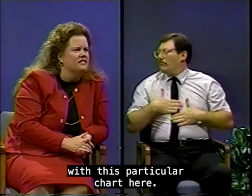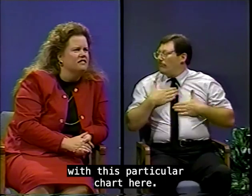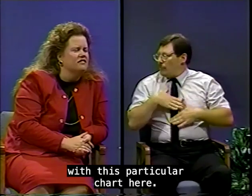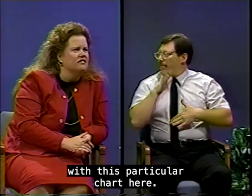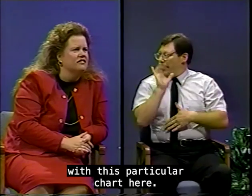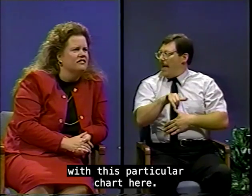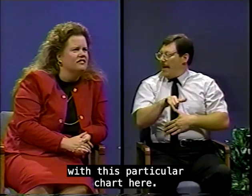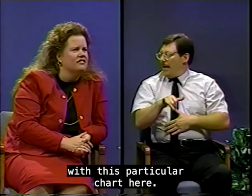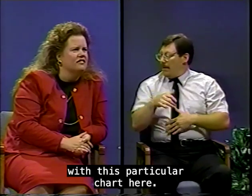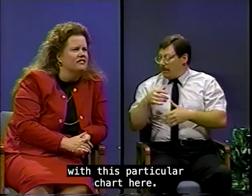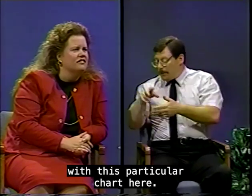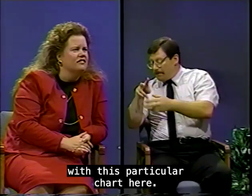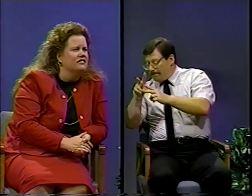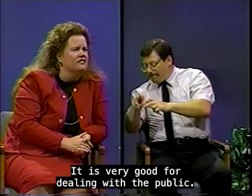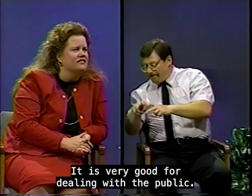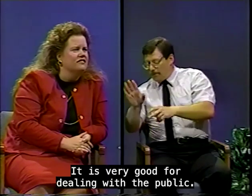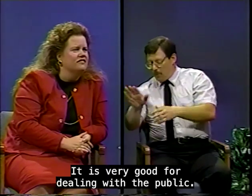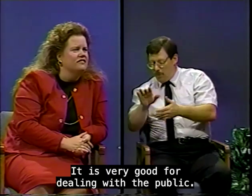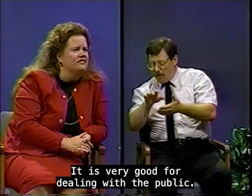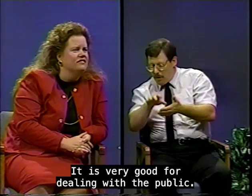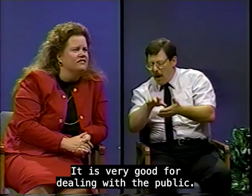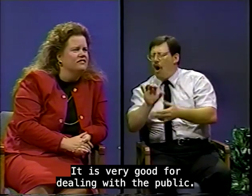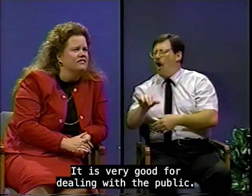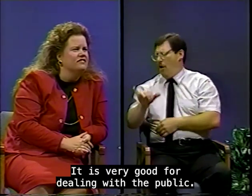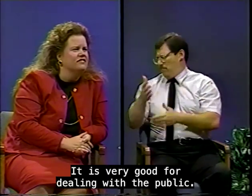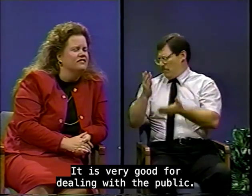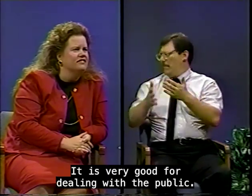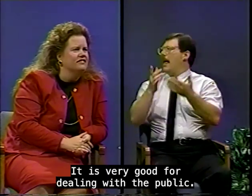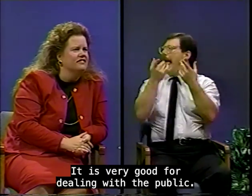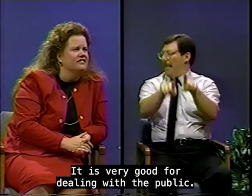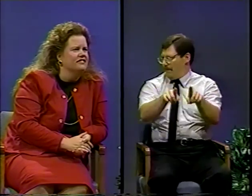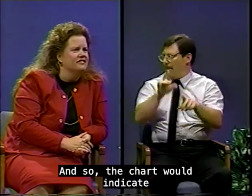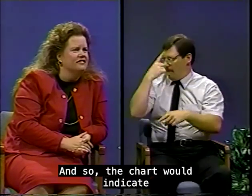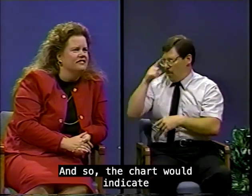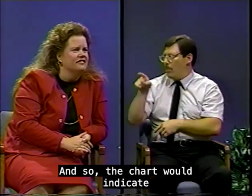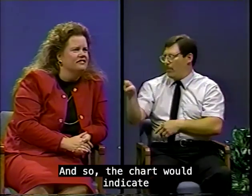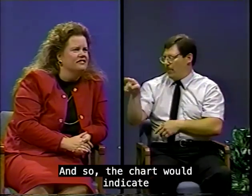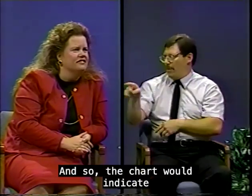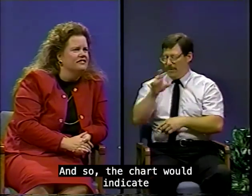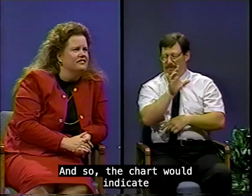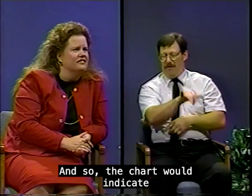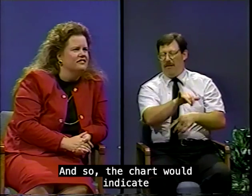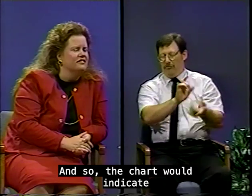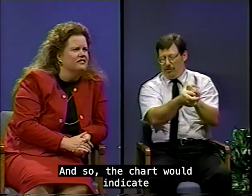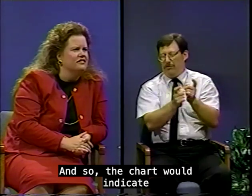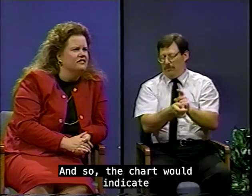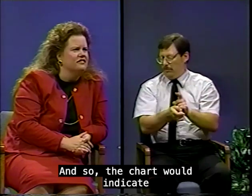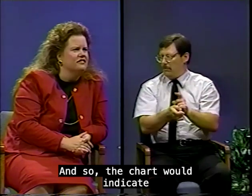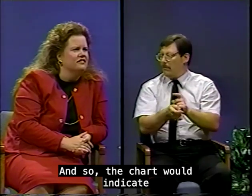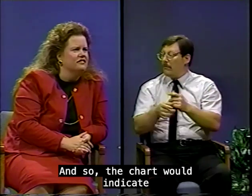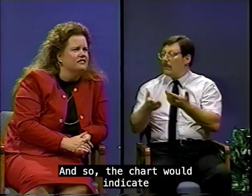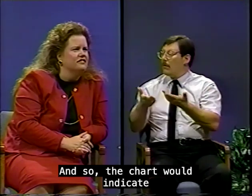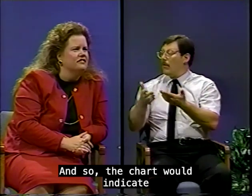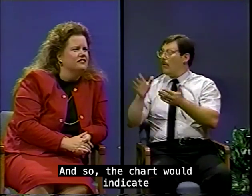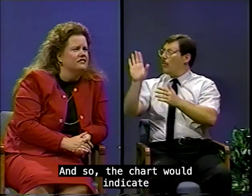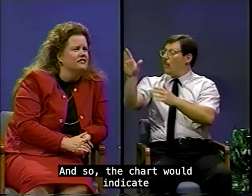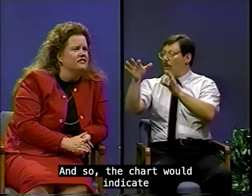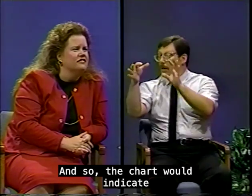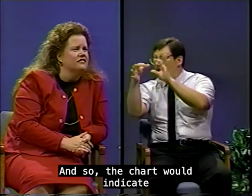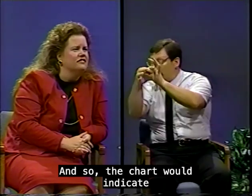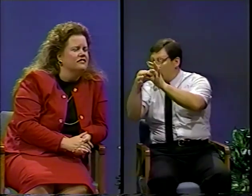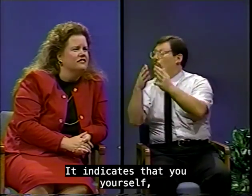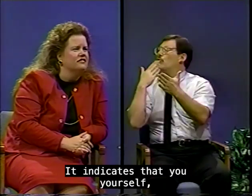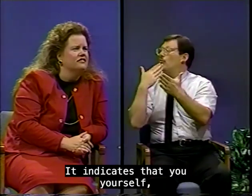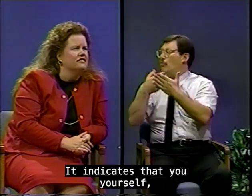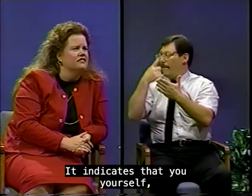with this particular chart here. It is very good for dealing with the public. And so the chart would indicate a lot of benefit through